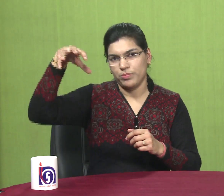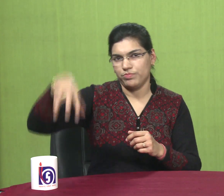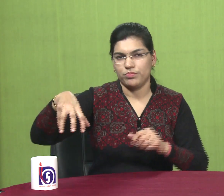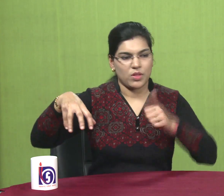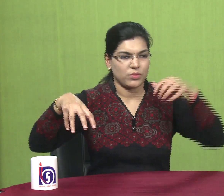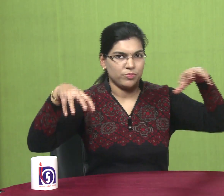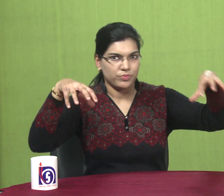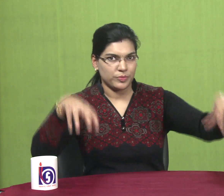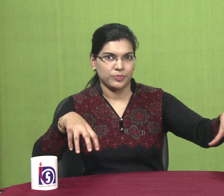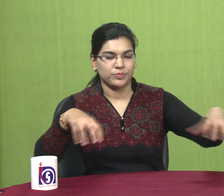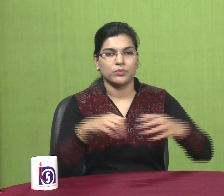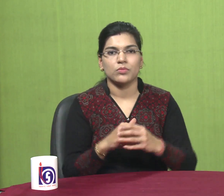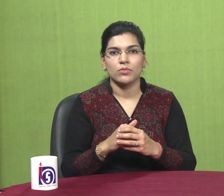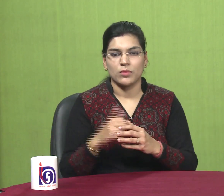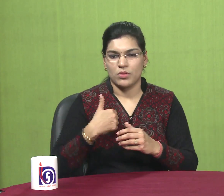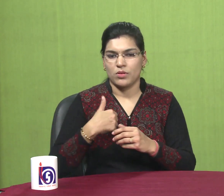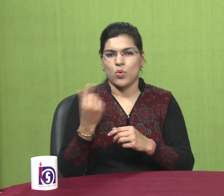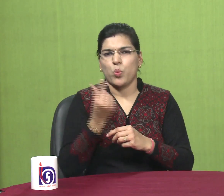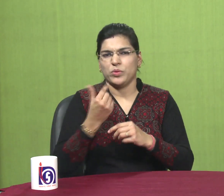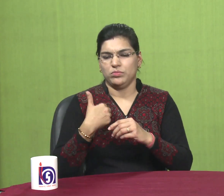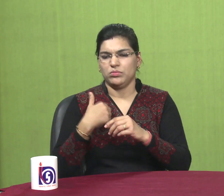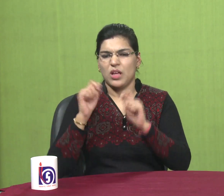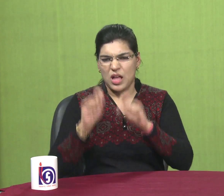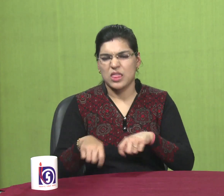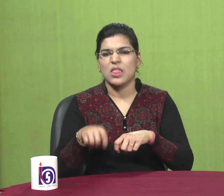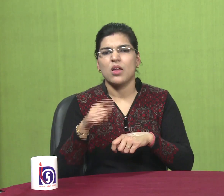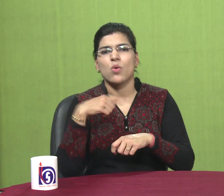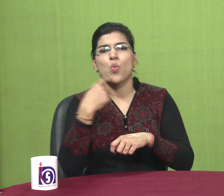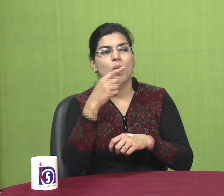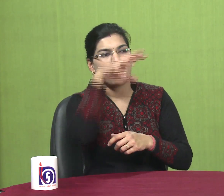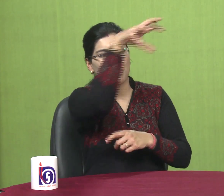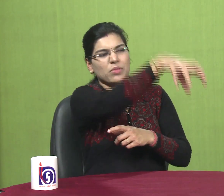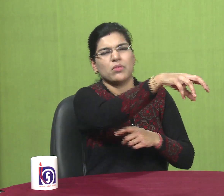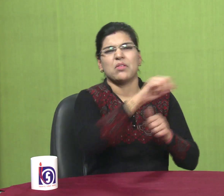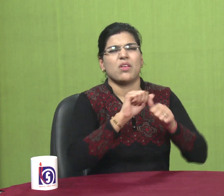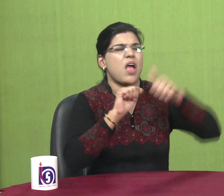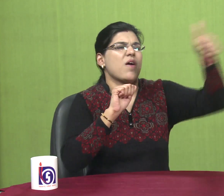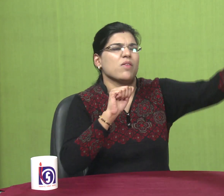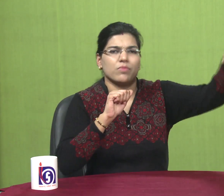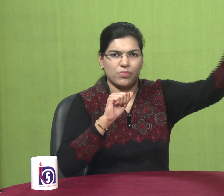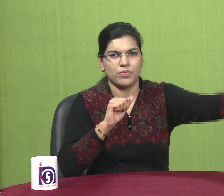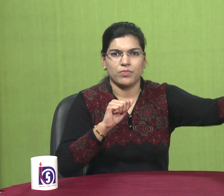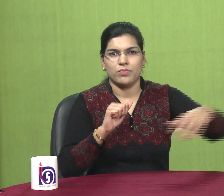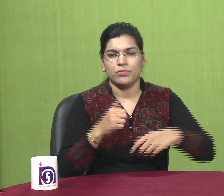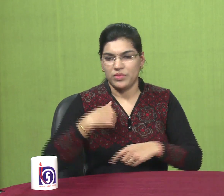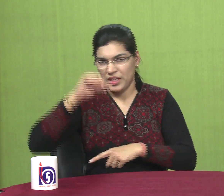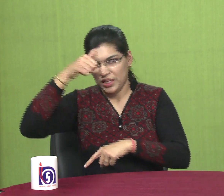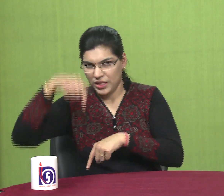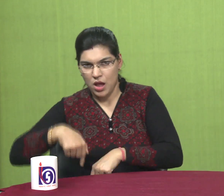Types of internet connections. So for example, if you want to send somebody who is far away from